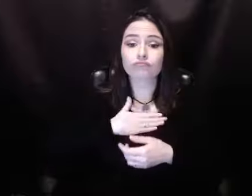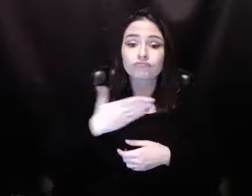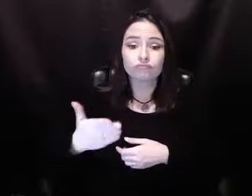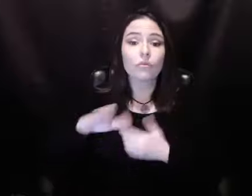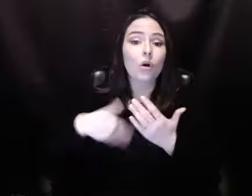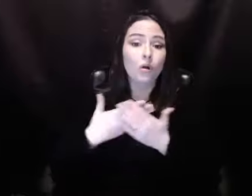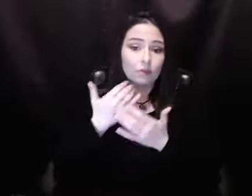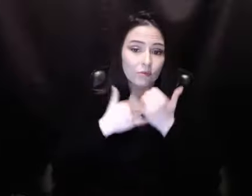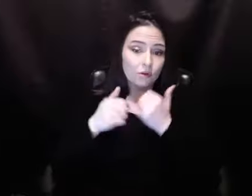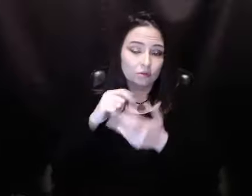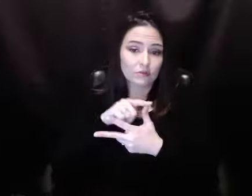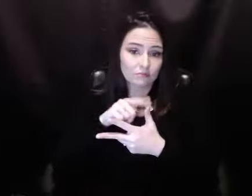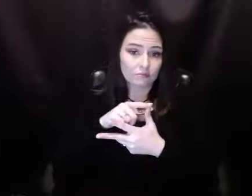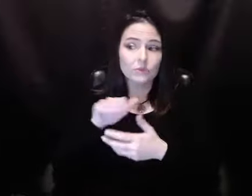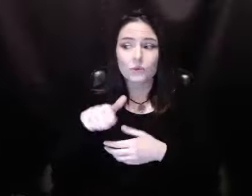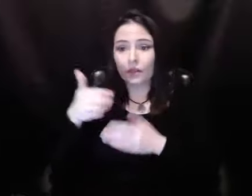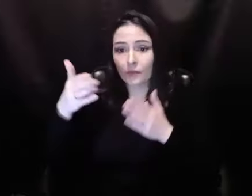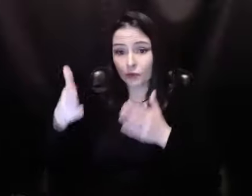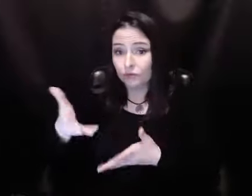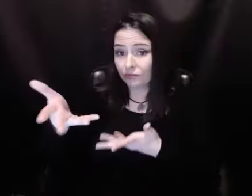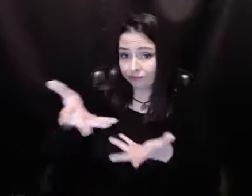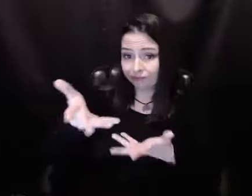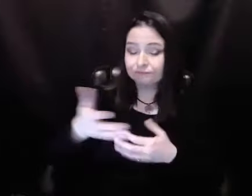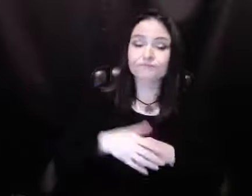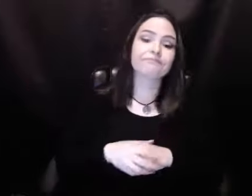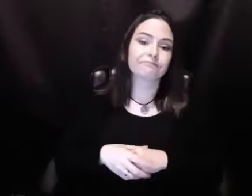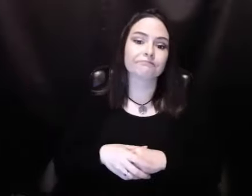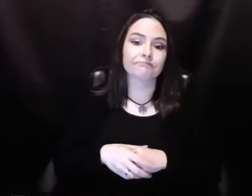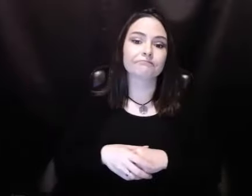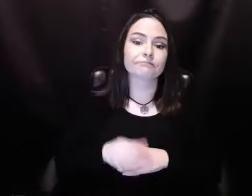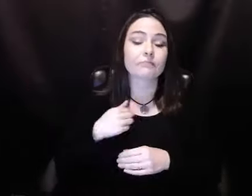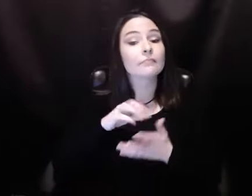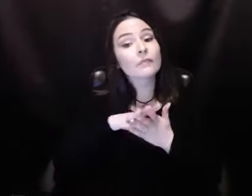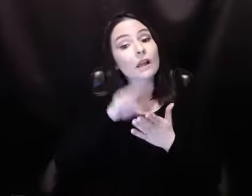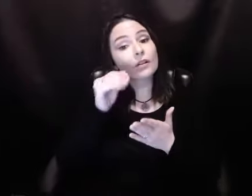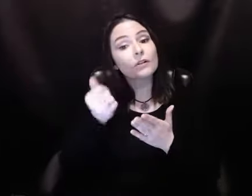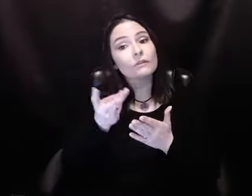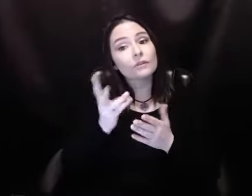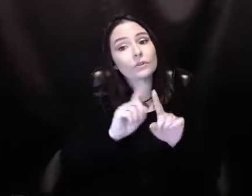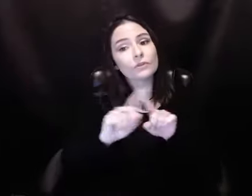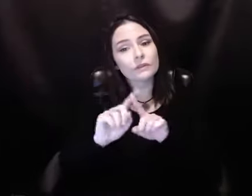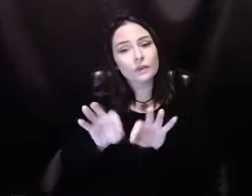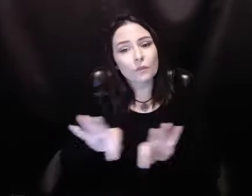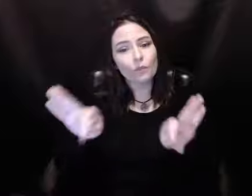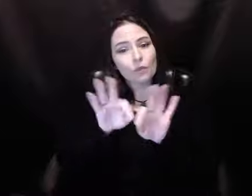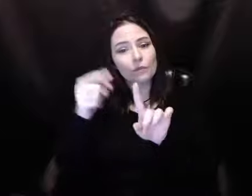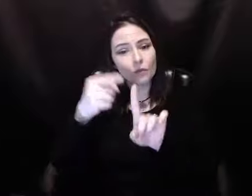22 reads, can being honest and admitting a mistake have positive consequences? What are